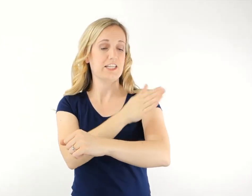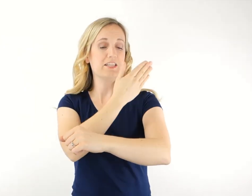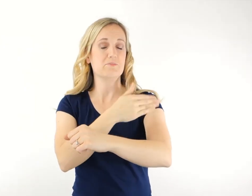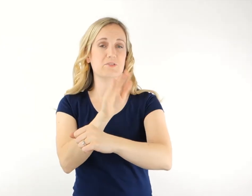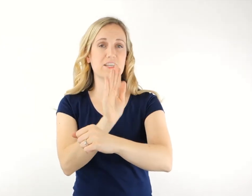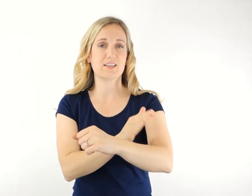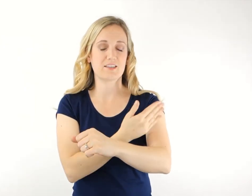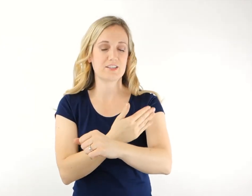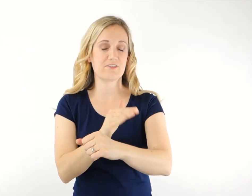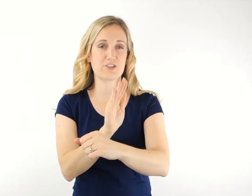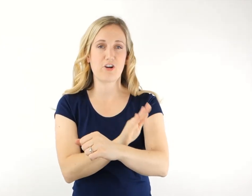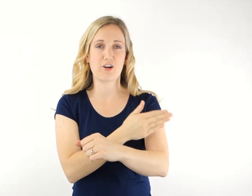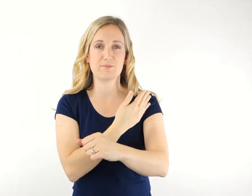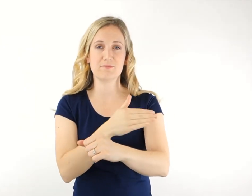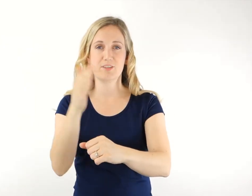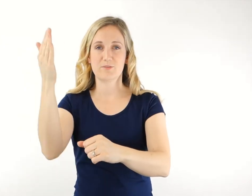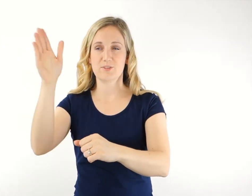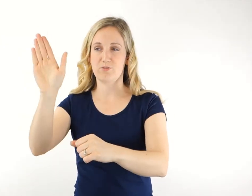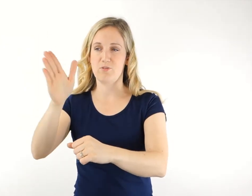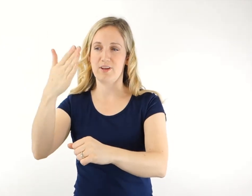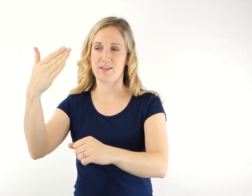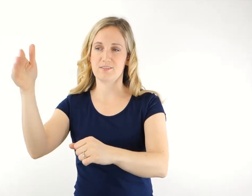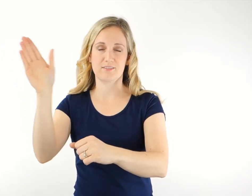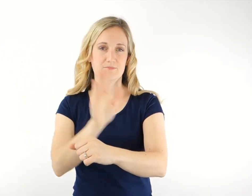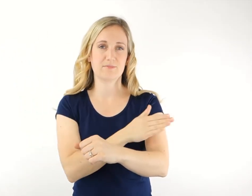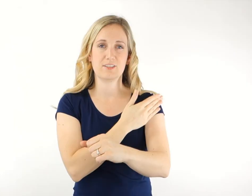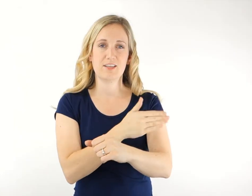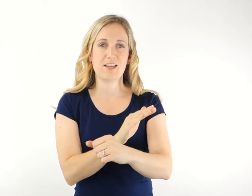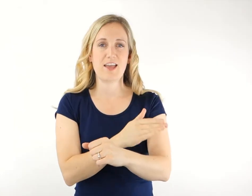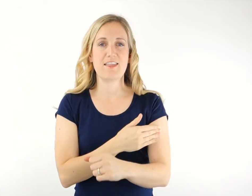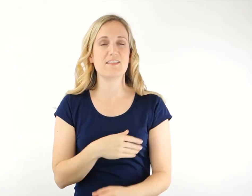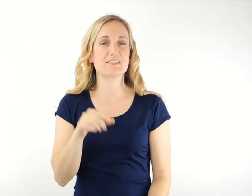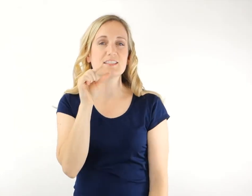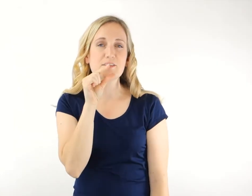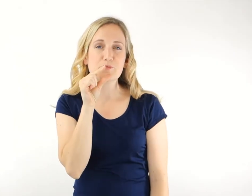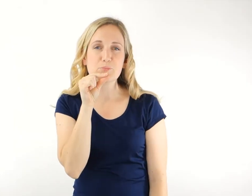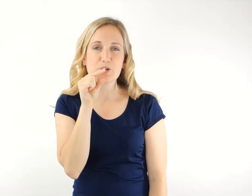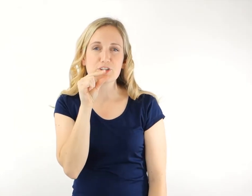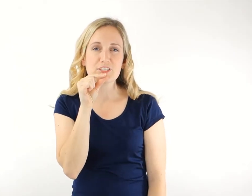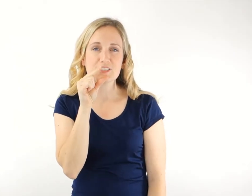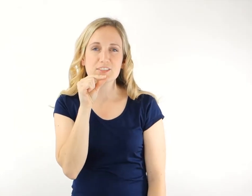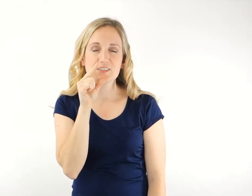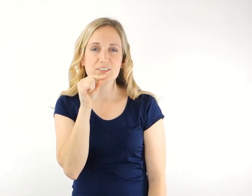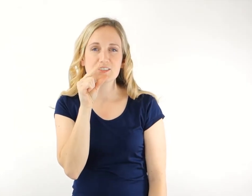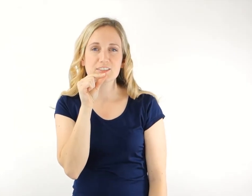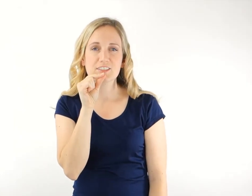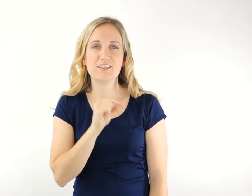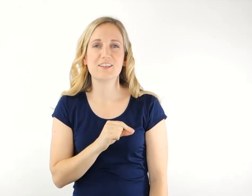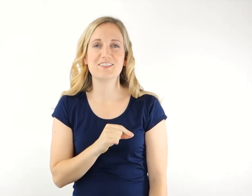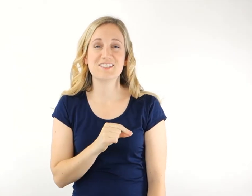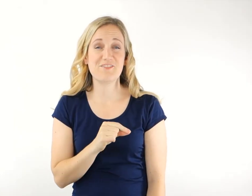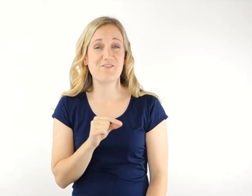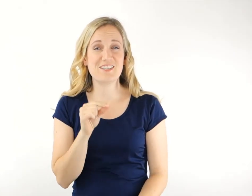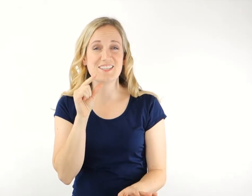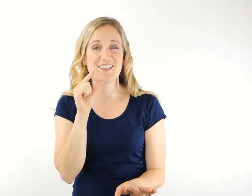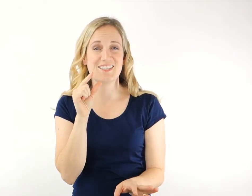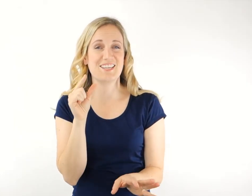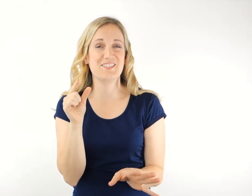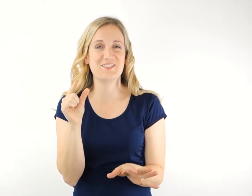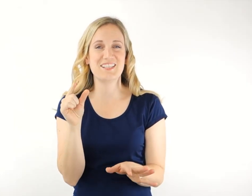leading music kind of on your arm with your whole hand. And then this is a sign for bird. This is a fun sign. The kids usually like